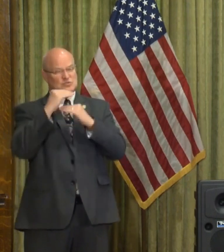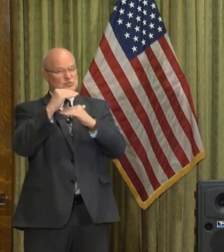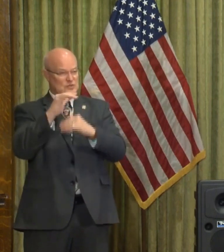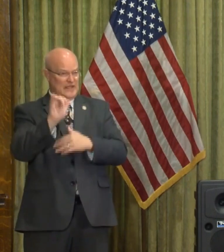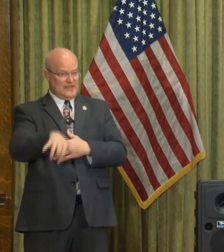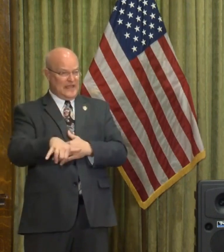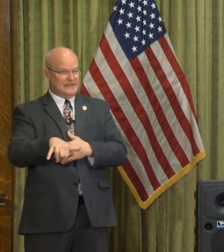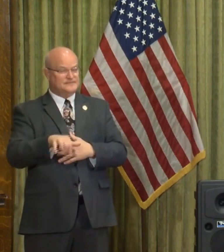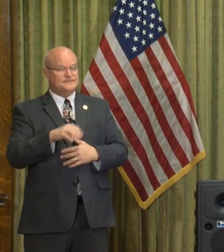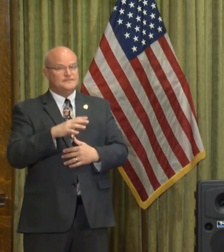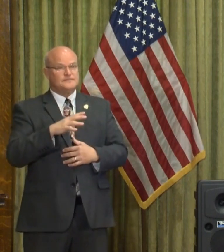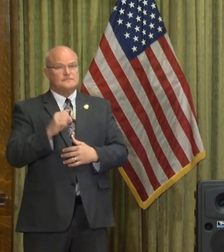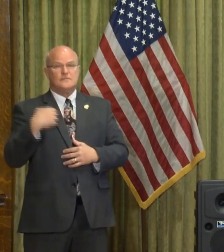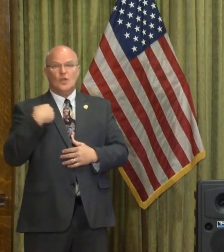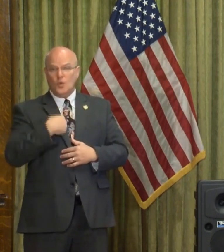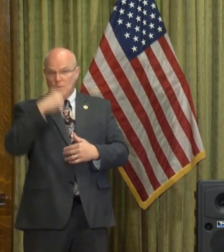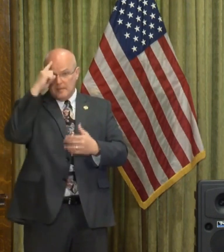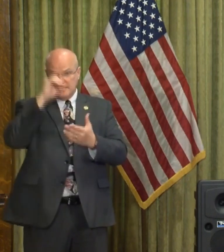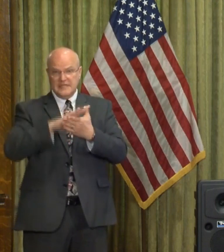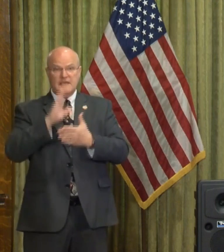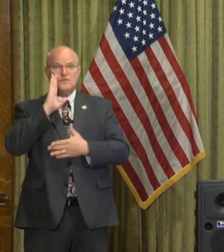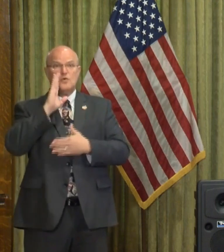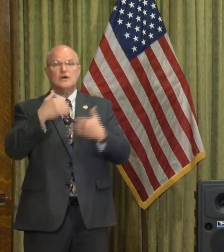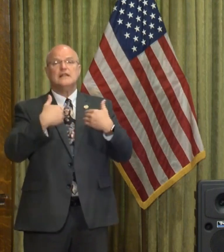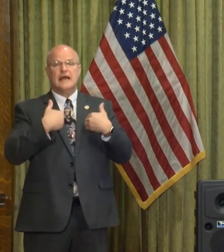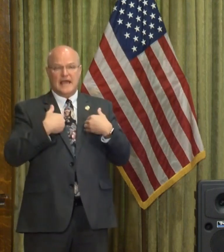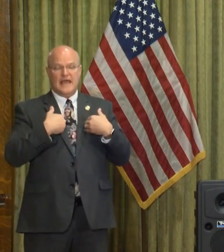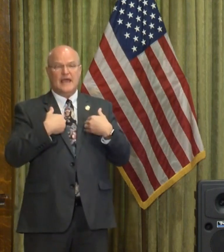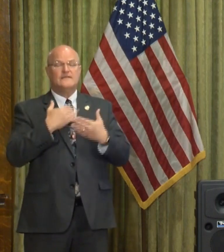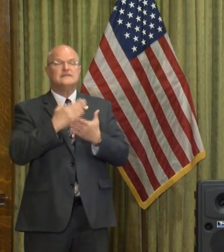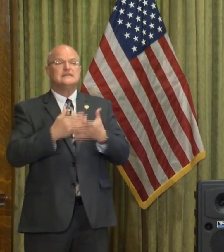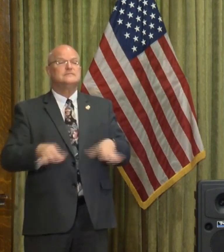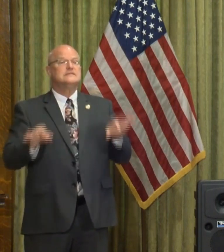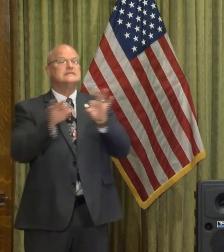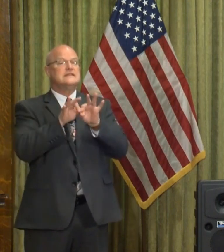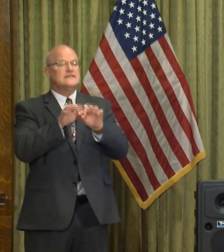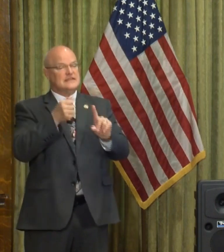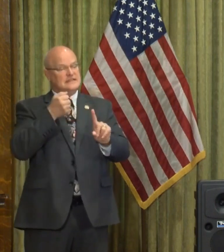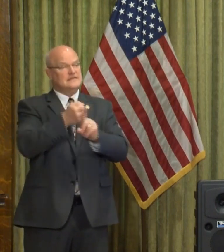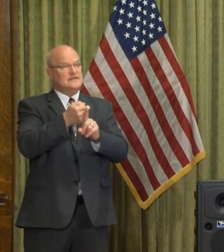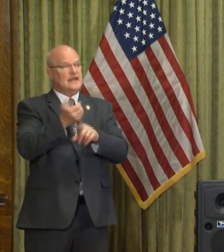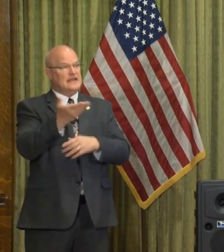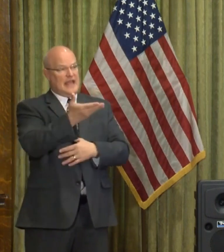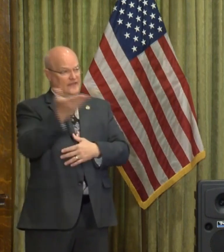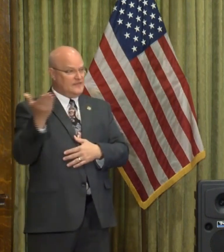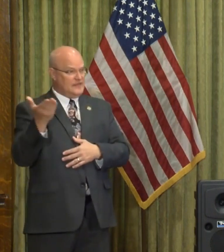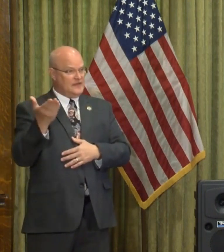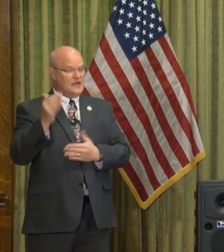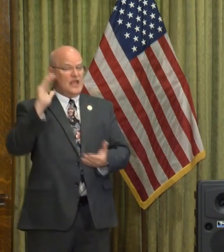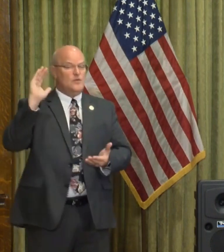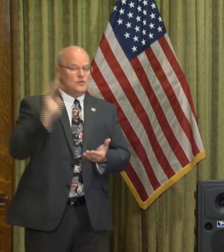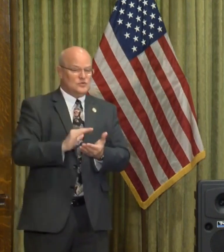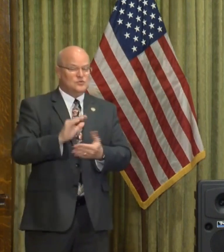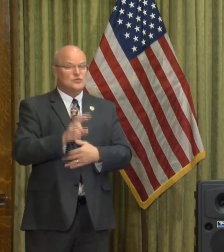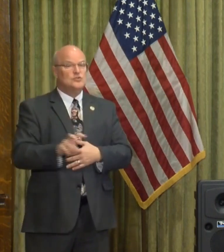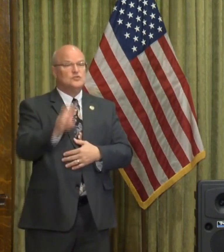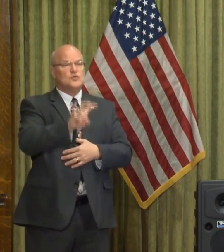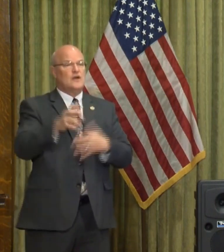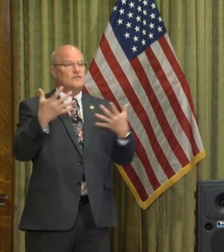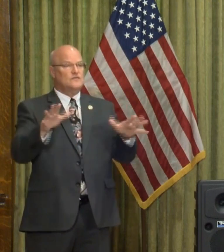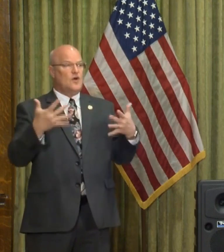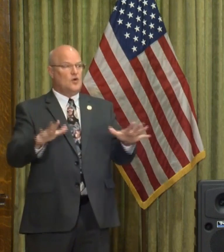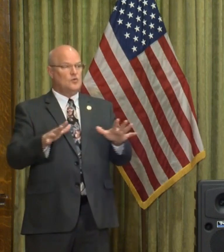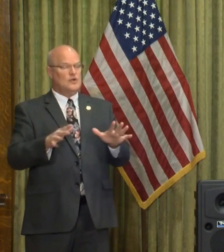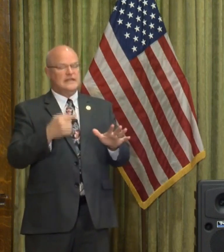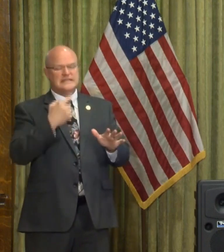to restrict that. And we believe that it will have some significant effect out there in reducing the travel